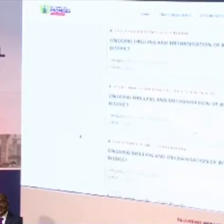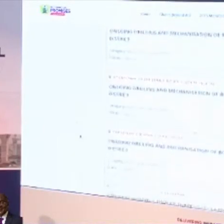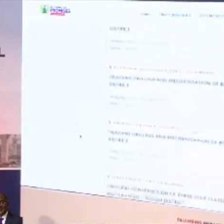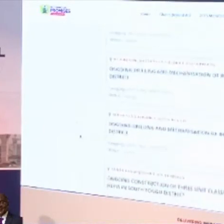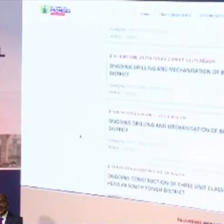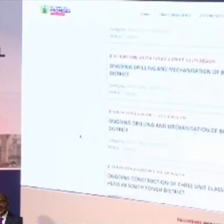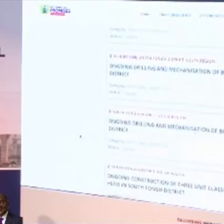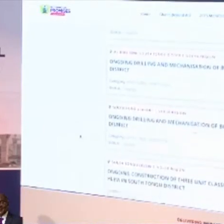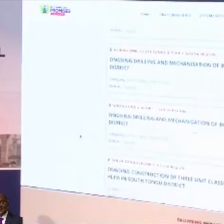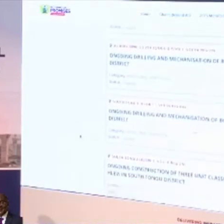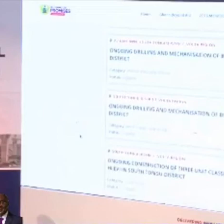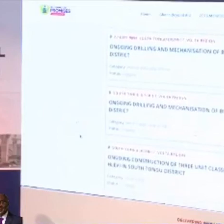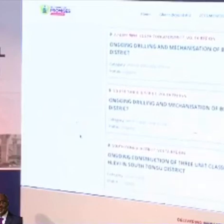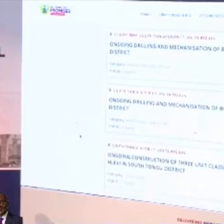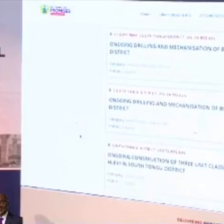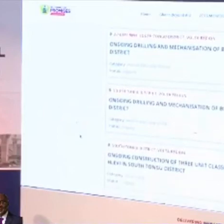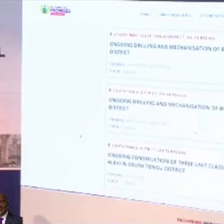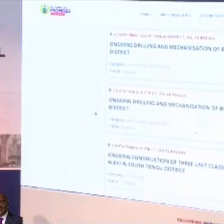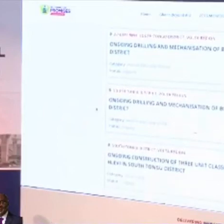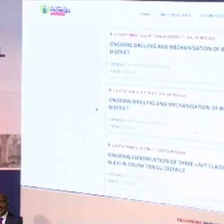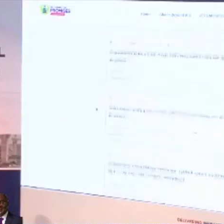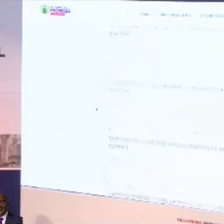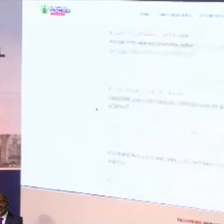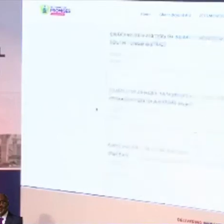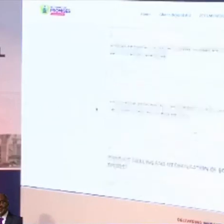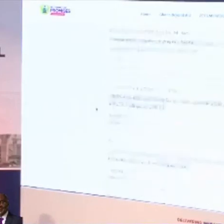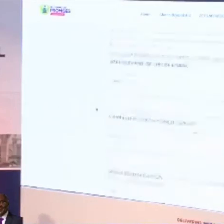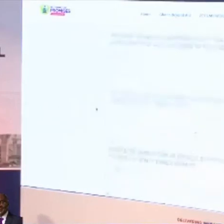There's a demand for K2 South. Let us see.